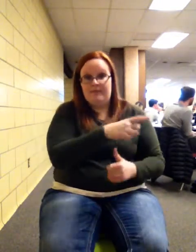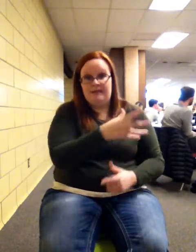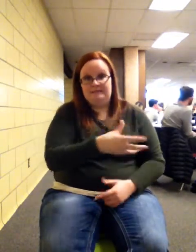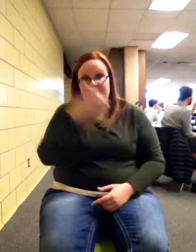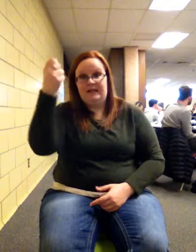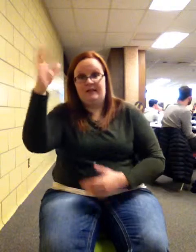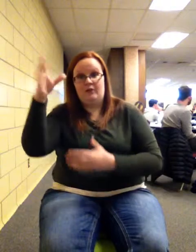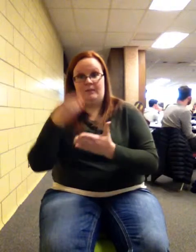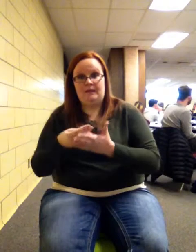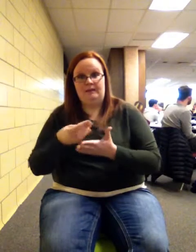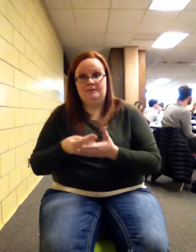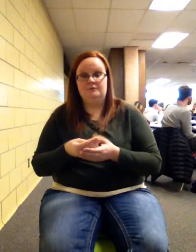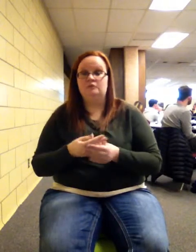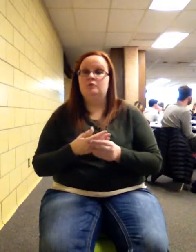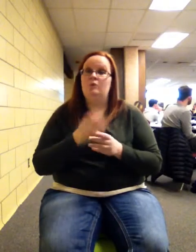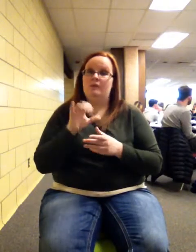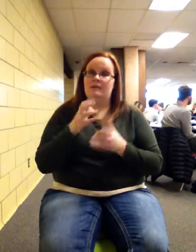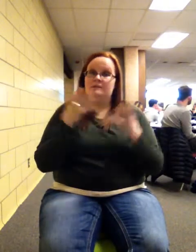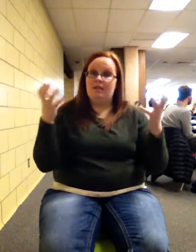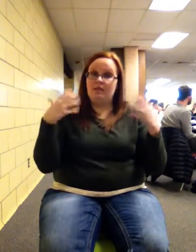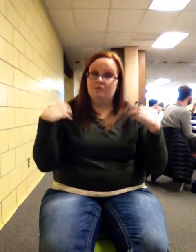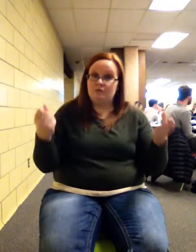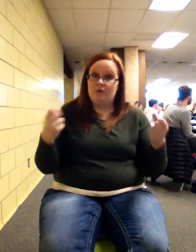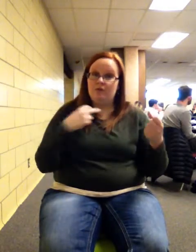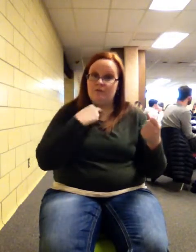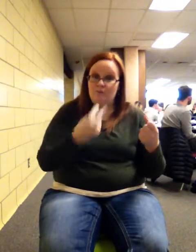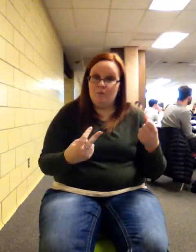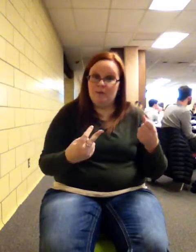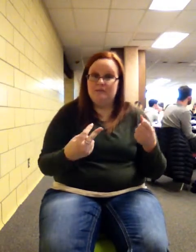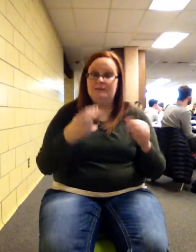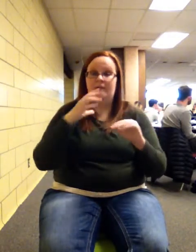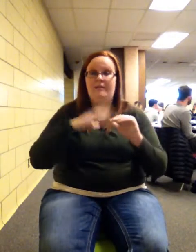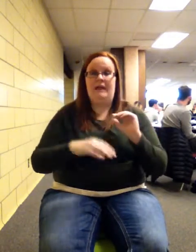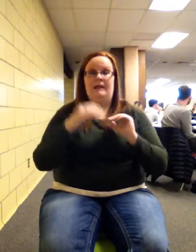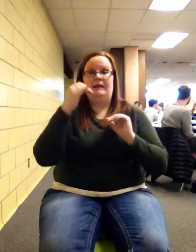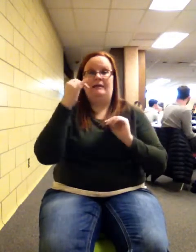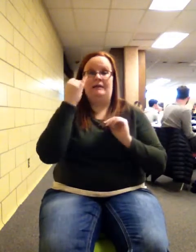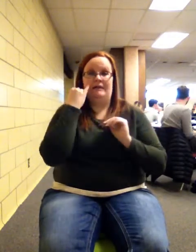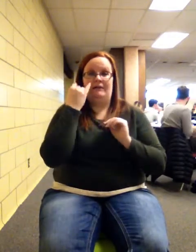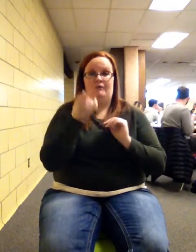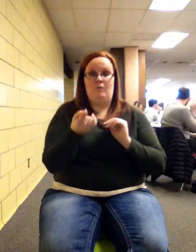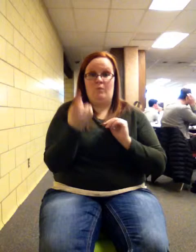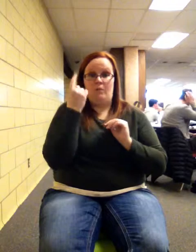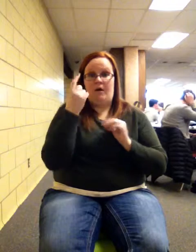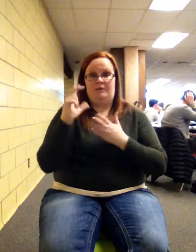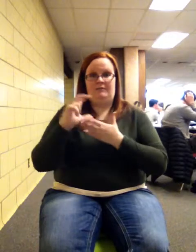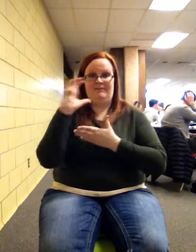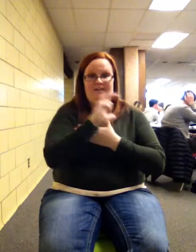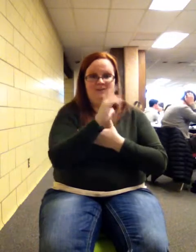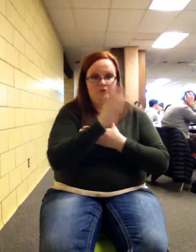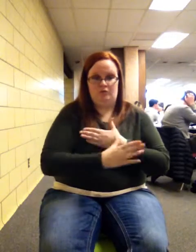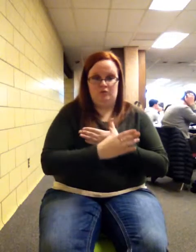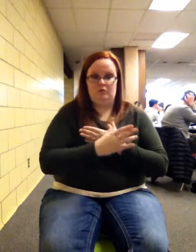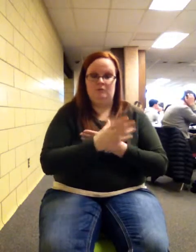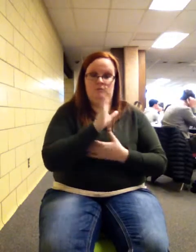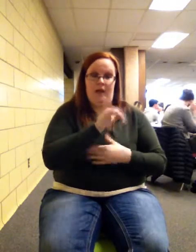the agency relationship than if individual investors go in by themselves. Because if we had all invested individually, if just one of